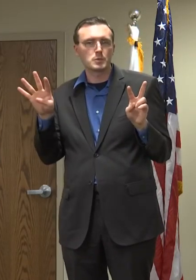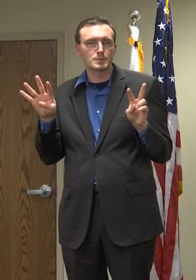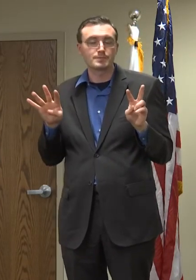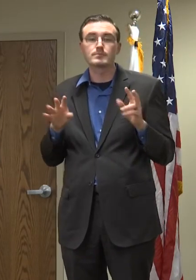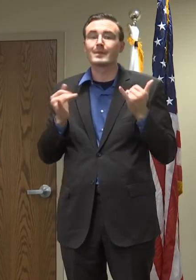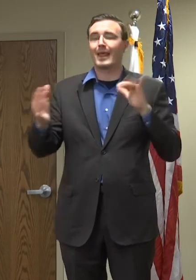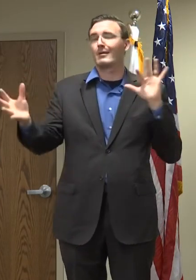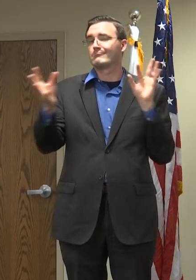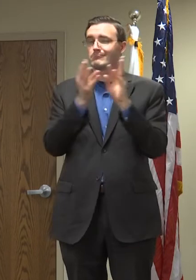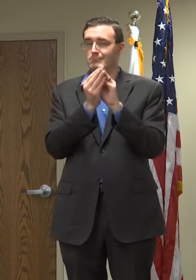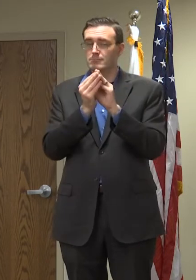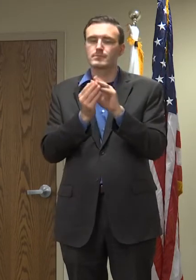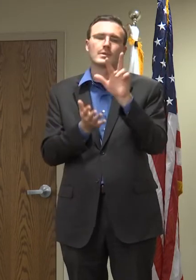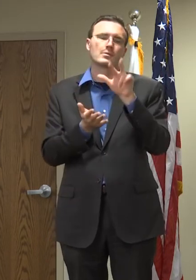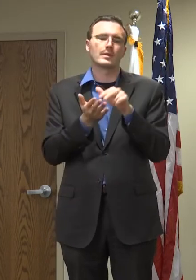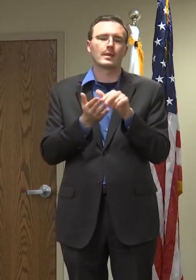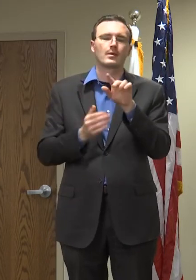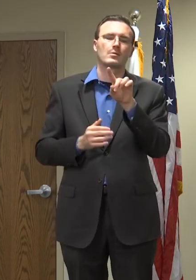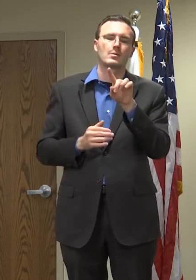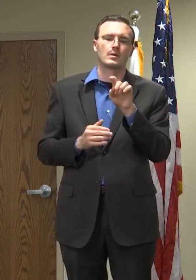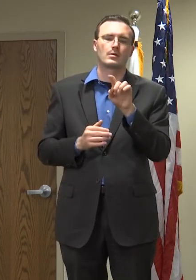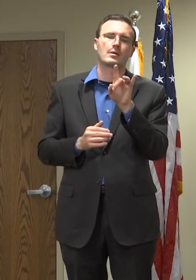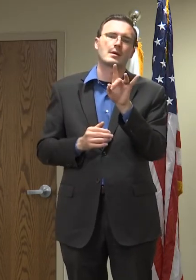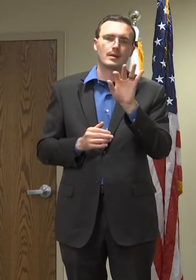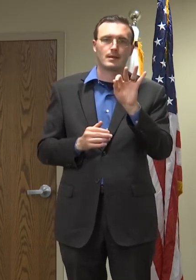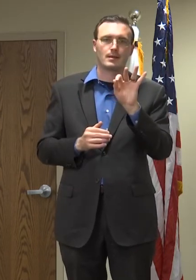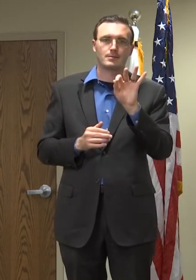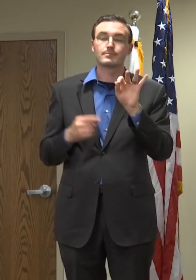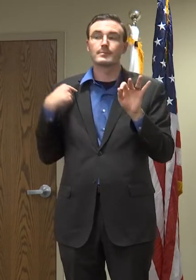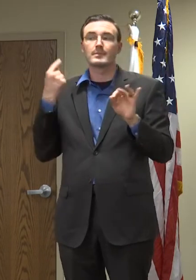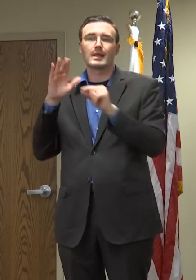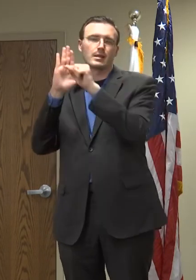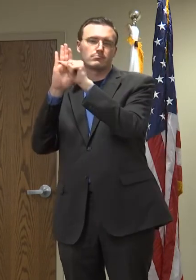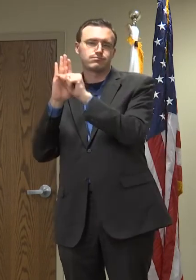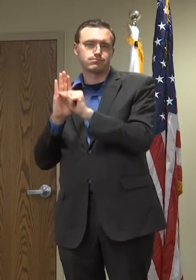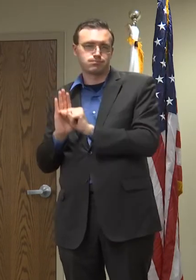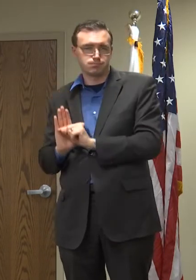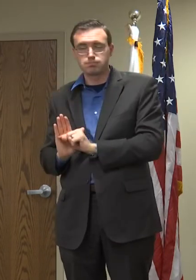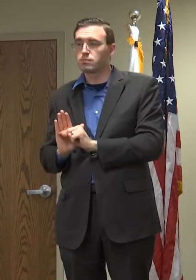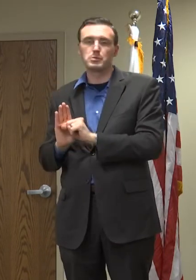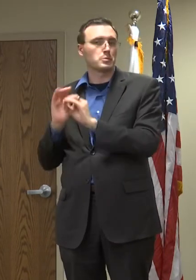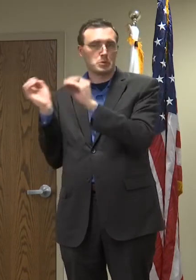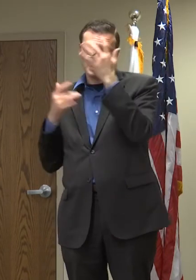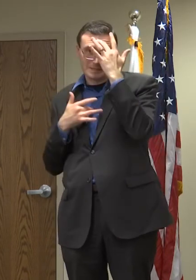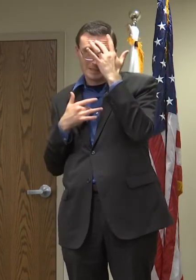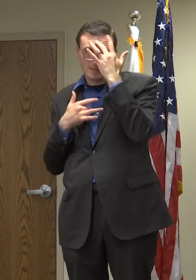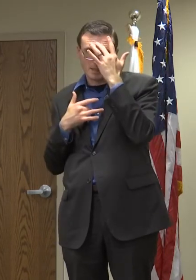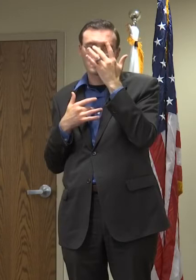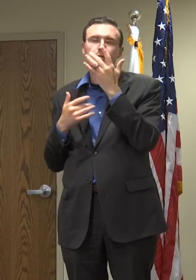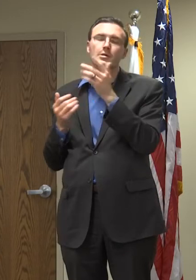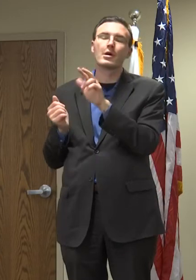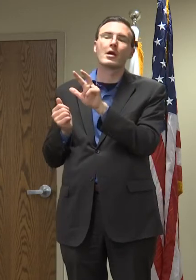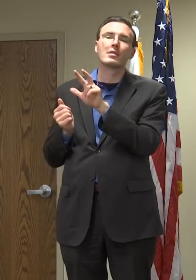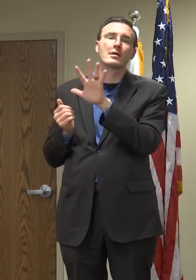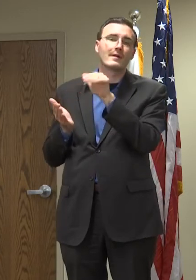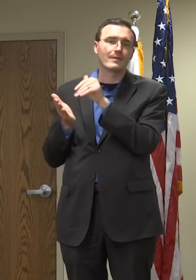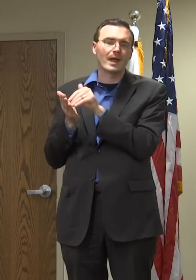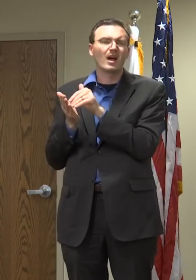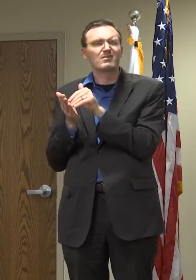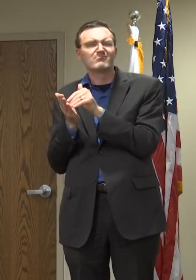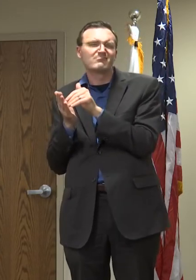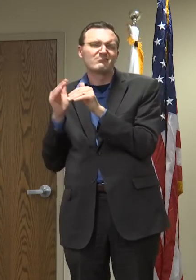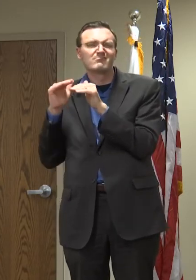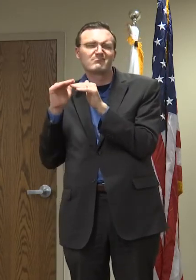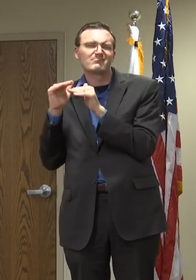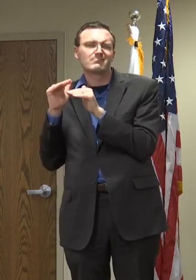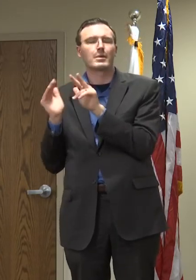is 3,189. Our total negatives, approximately 35, almost 36,000. So when you think